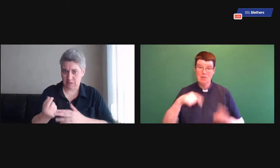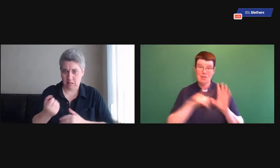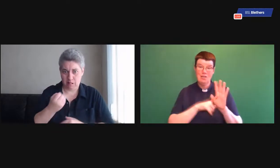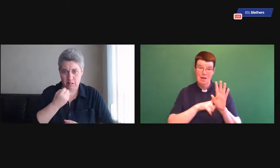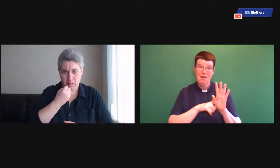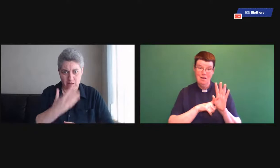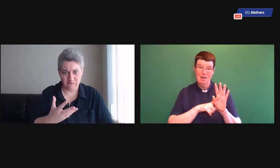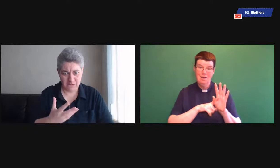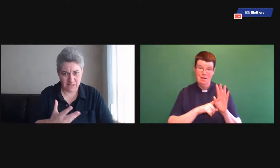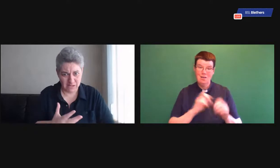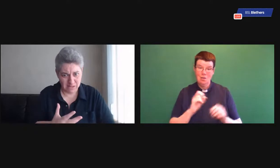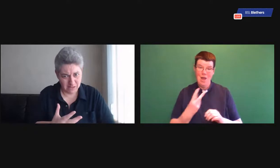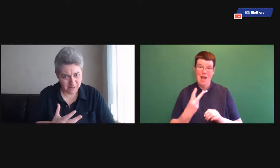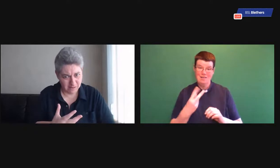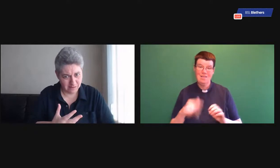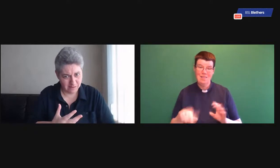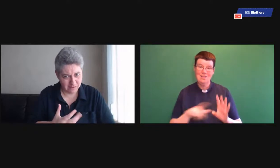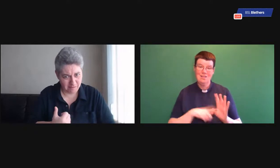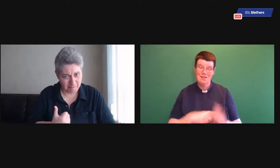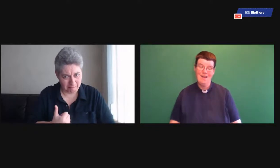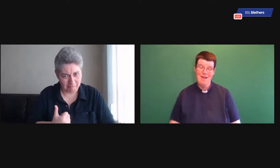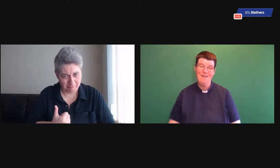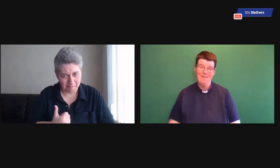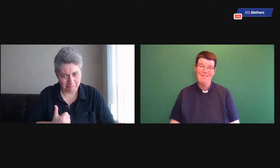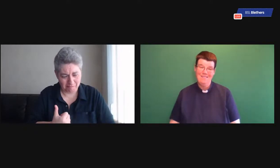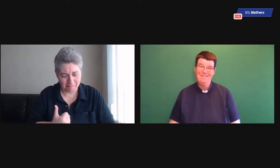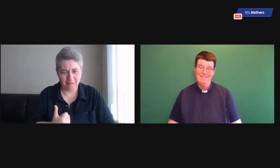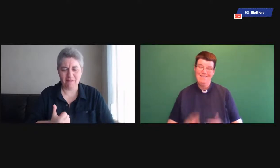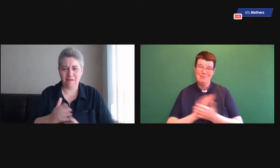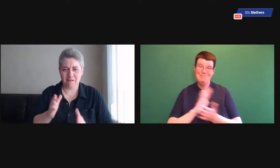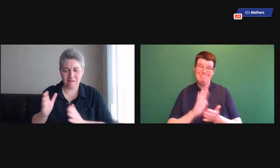it's twice you've done it? Yeah, twice